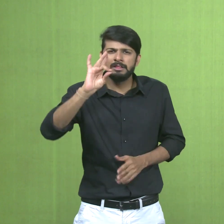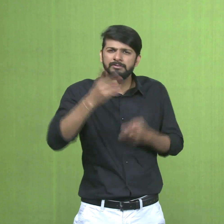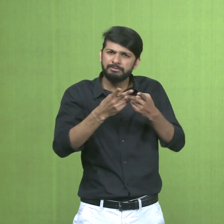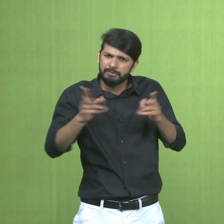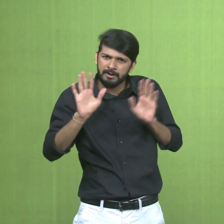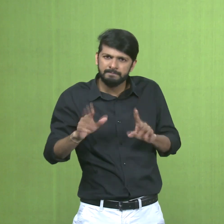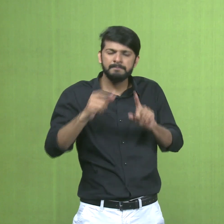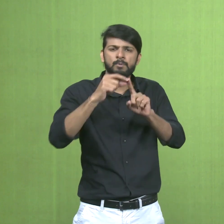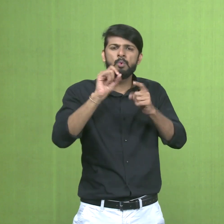gum,